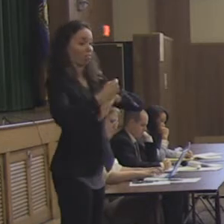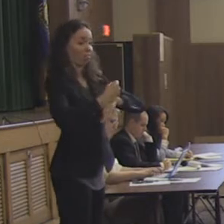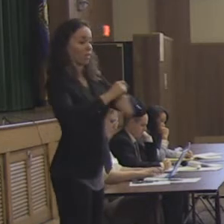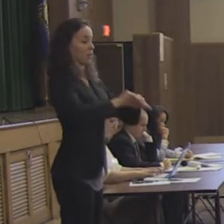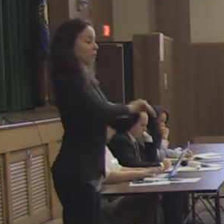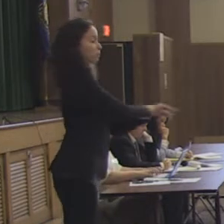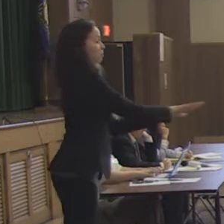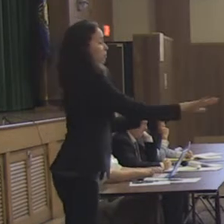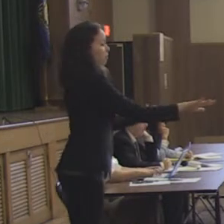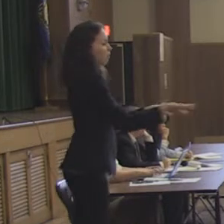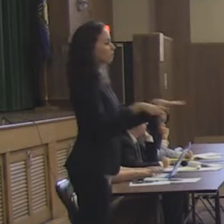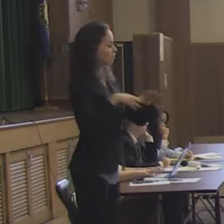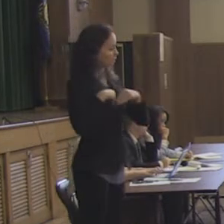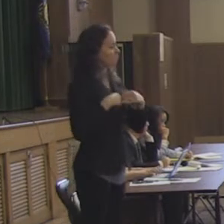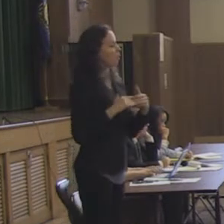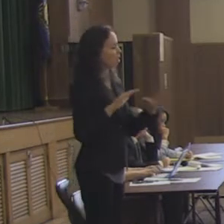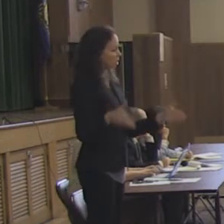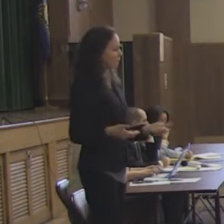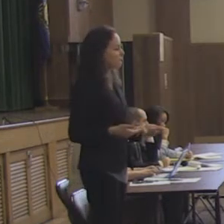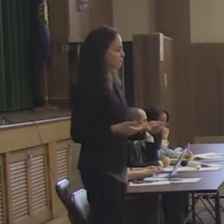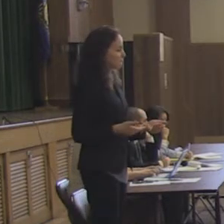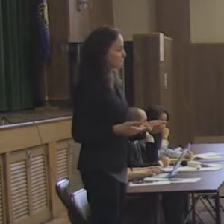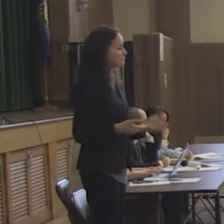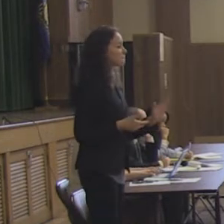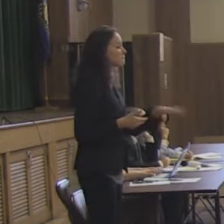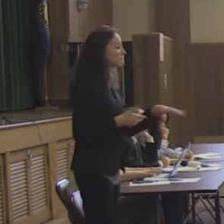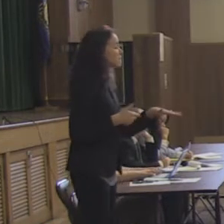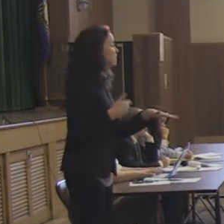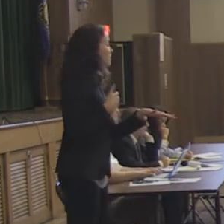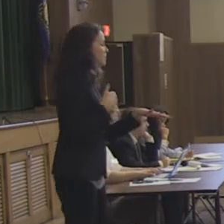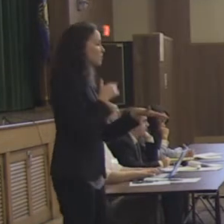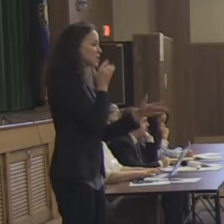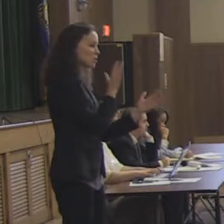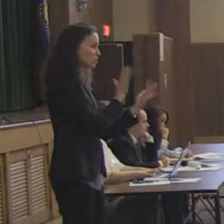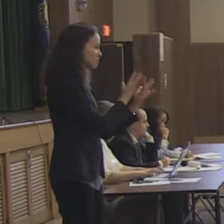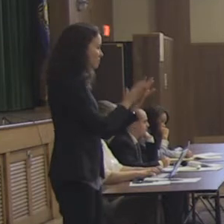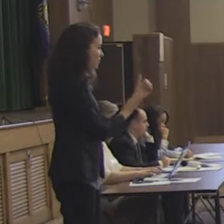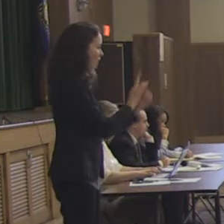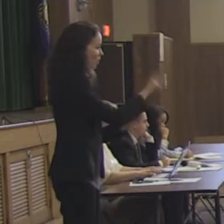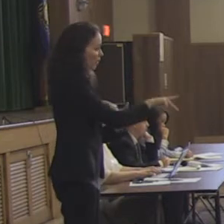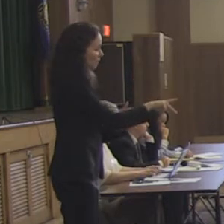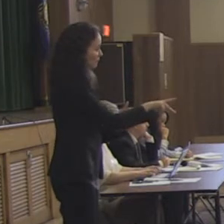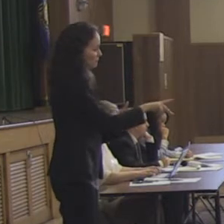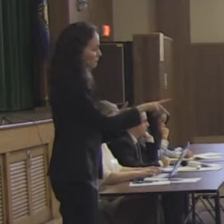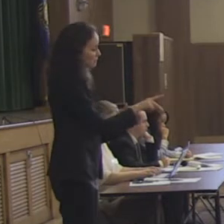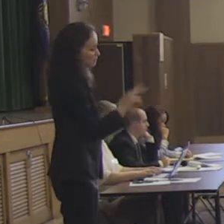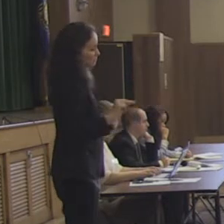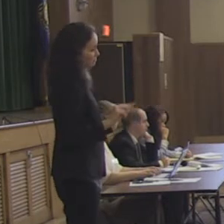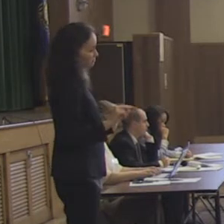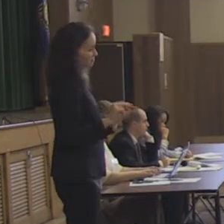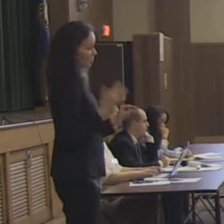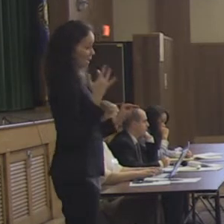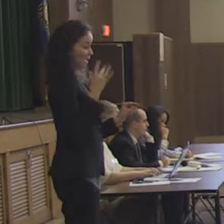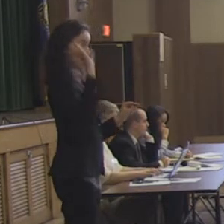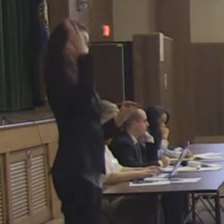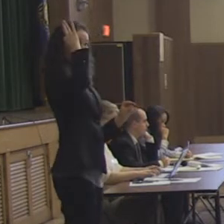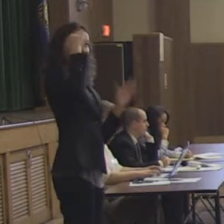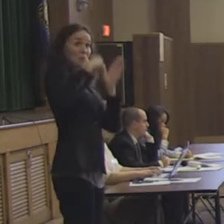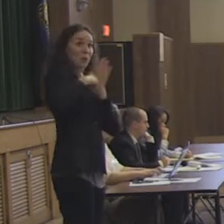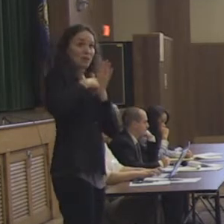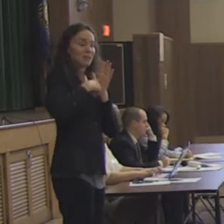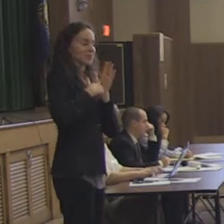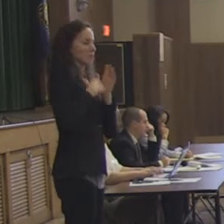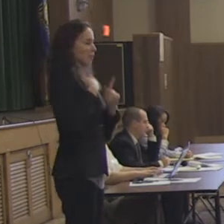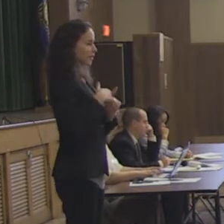follow-up to all of the residents when a relocation occurs. That's not part of our federal mandate, and honestly, we have very